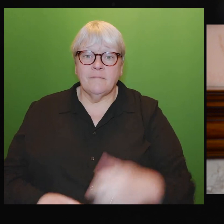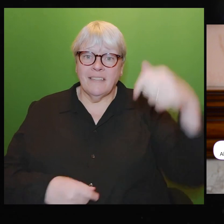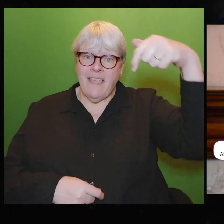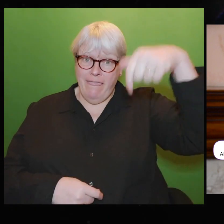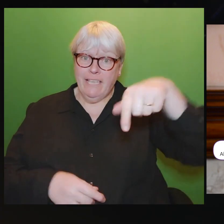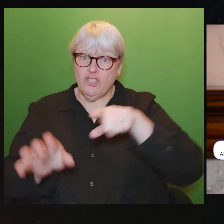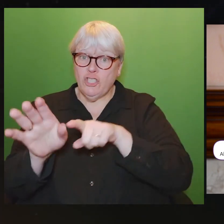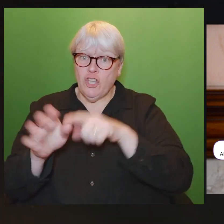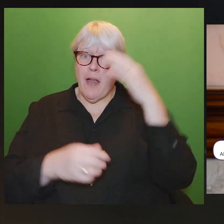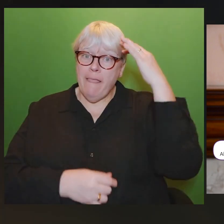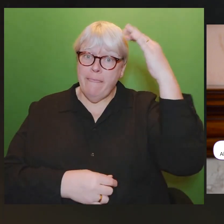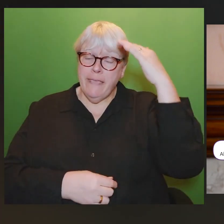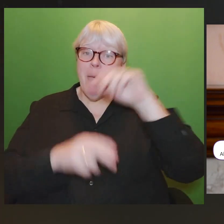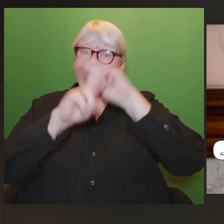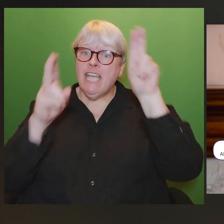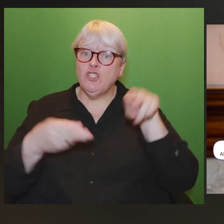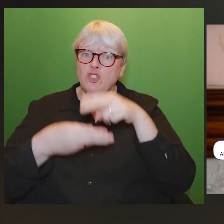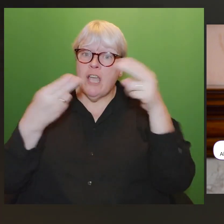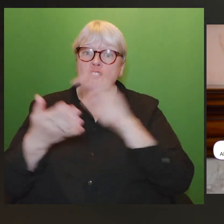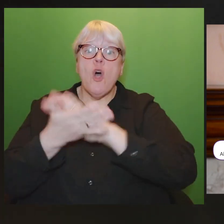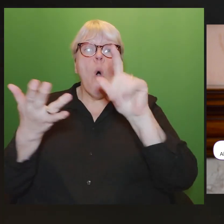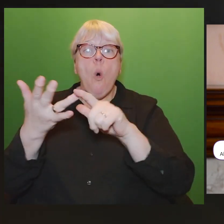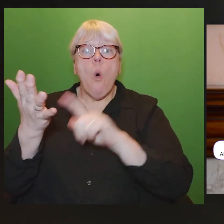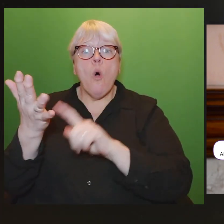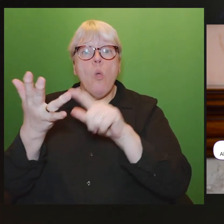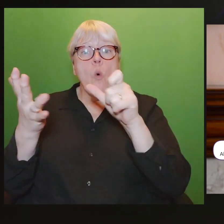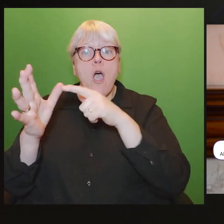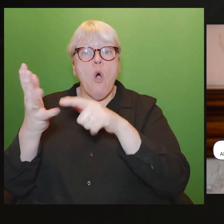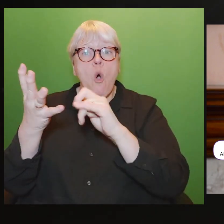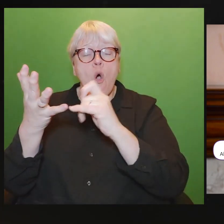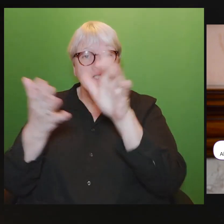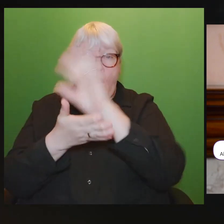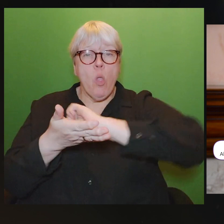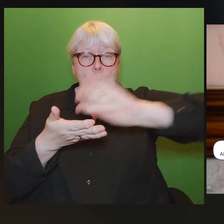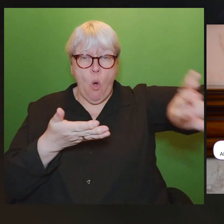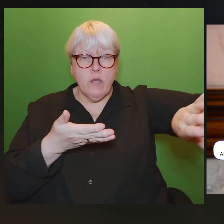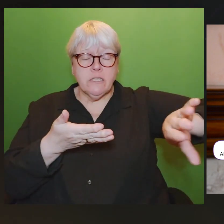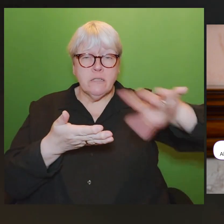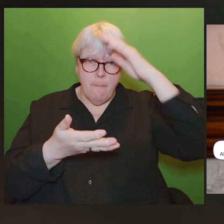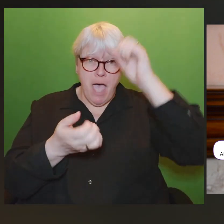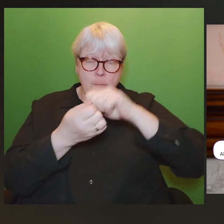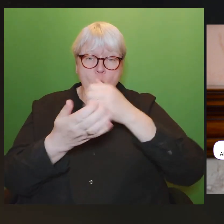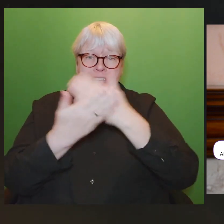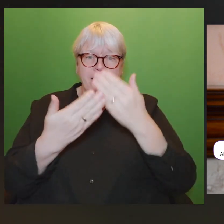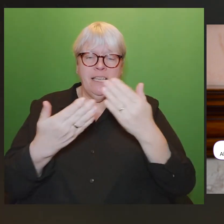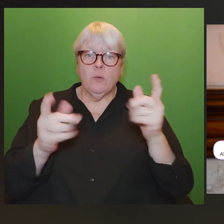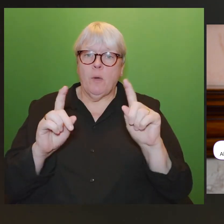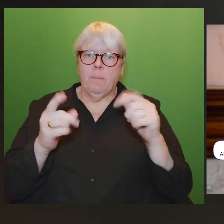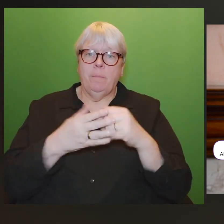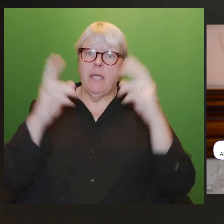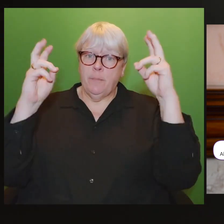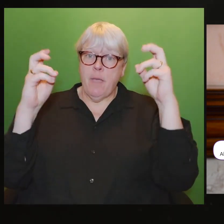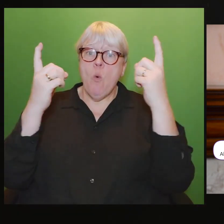The theme of this year's International Holocaust Memorial Day is one day. And locally, we are looking at